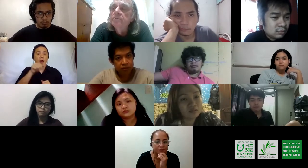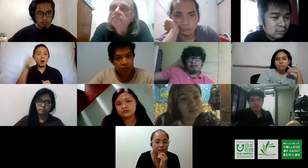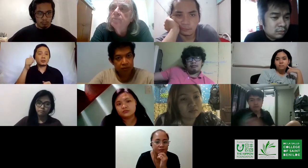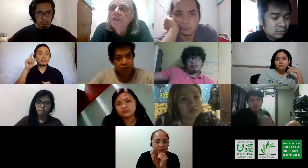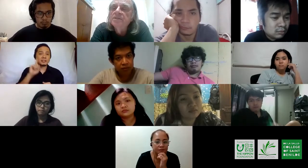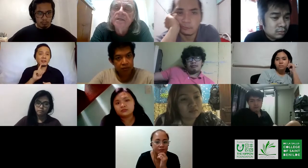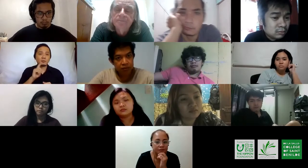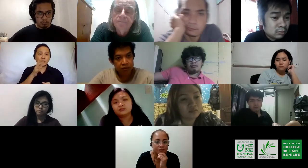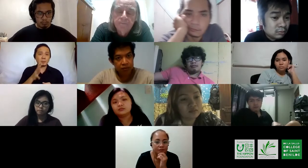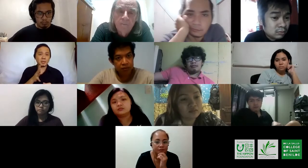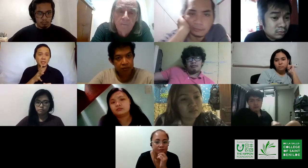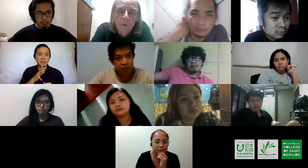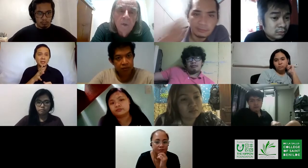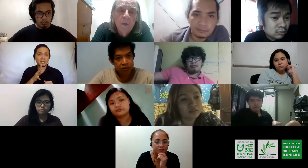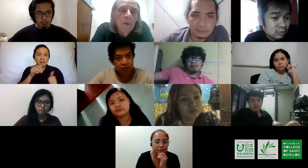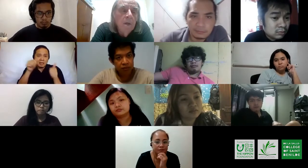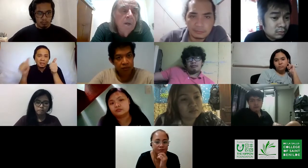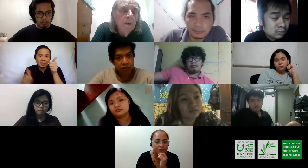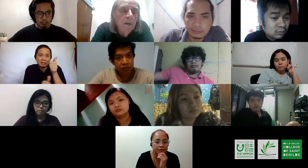appointed president.